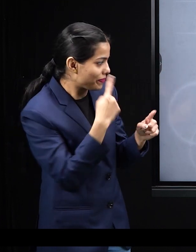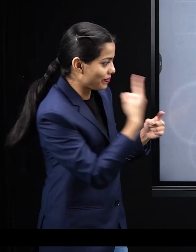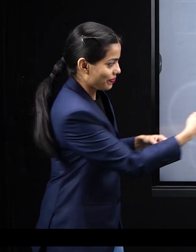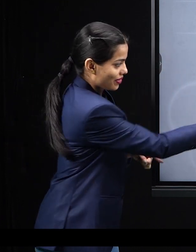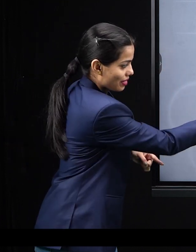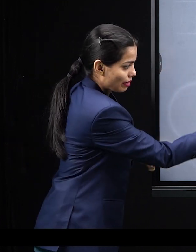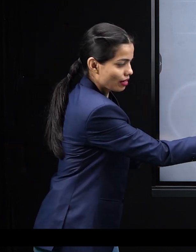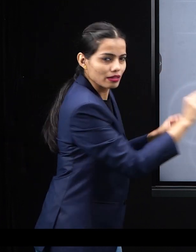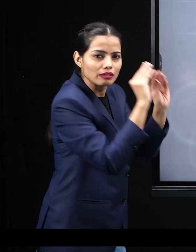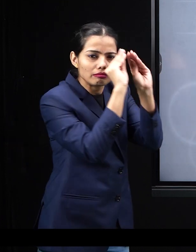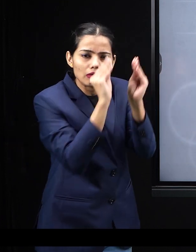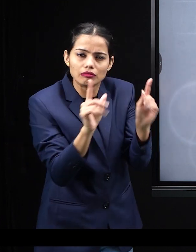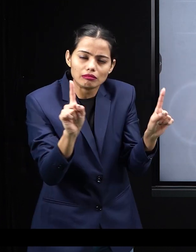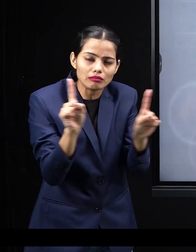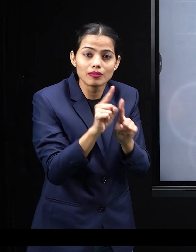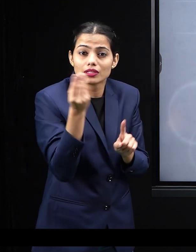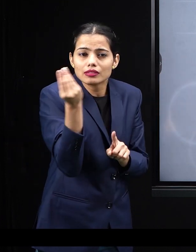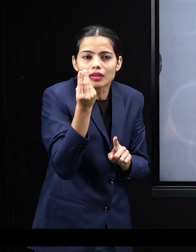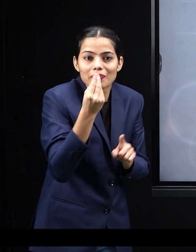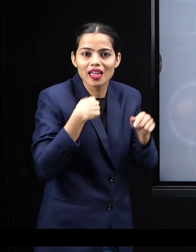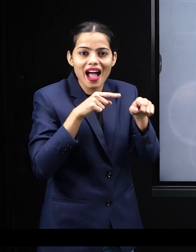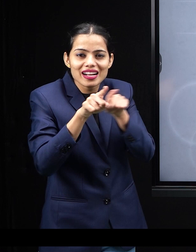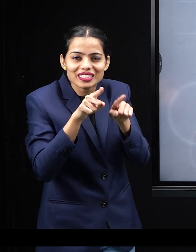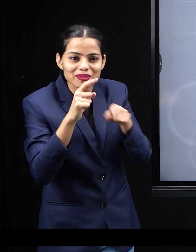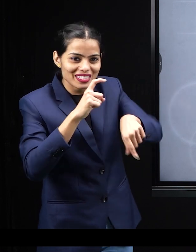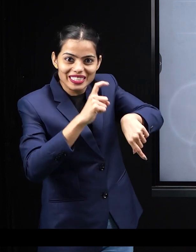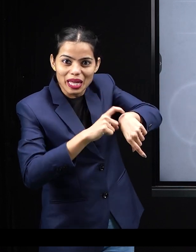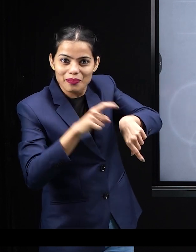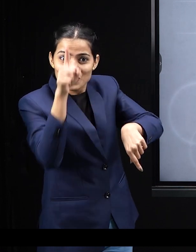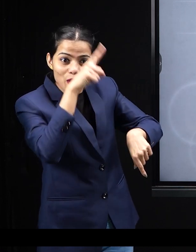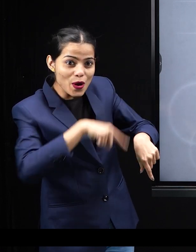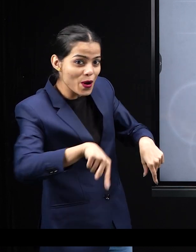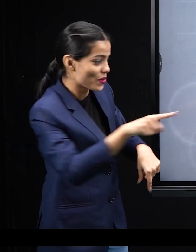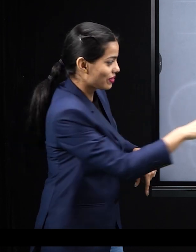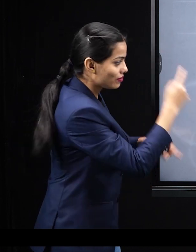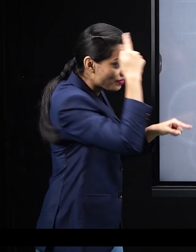A few examples are the clock, dartboard,